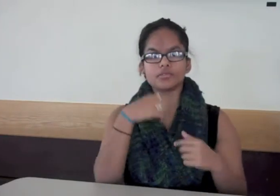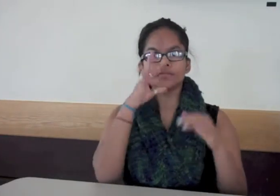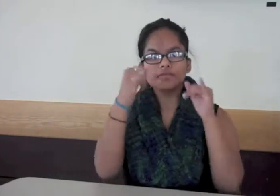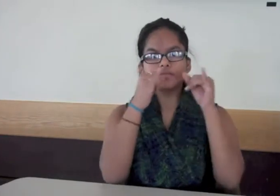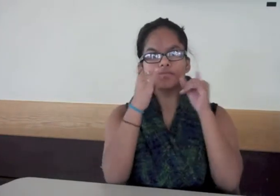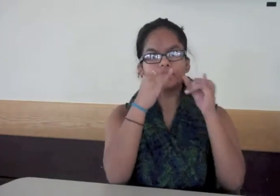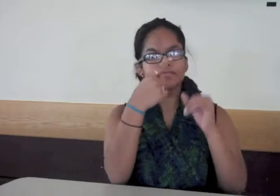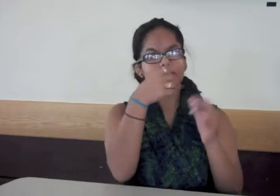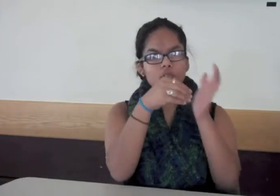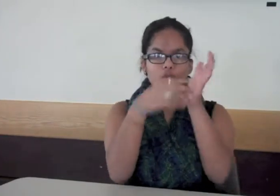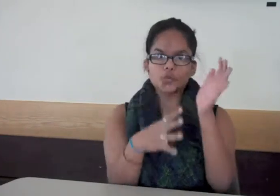And here's the interview.